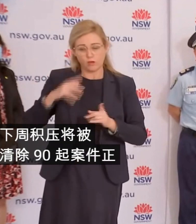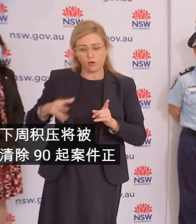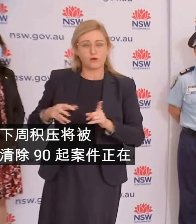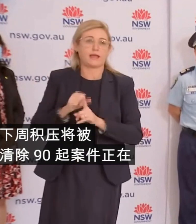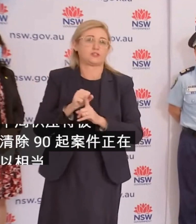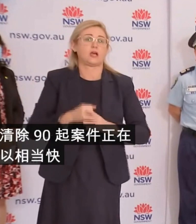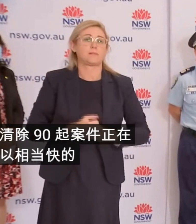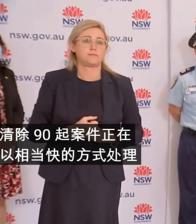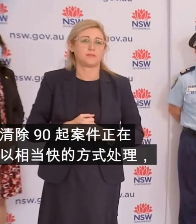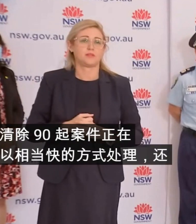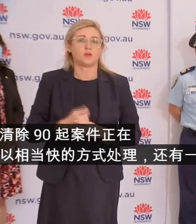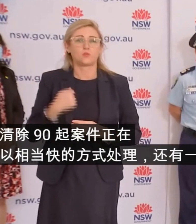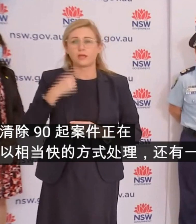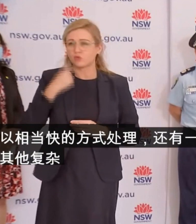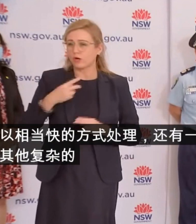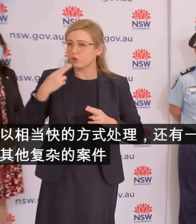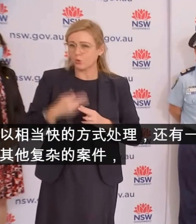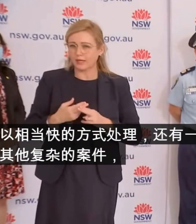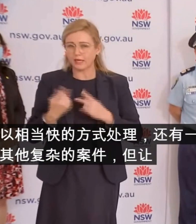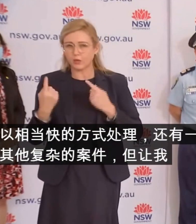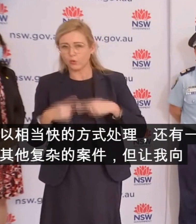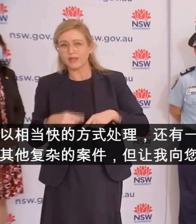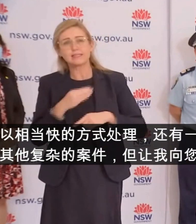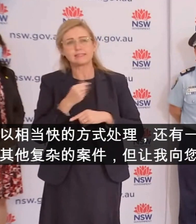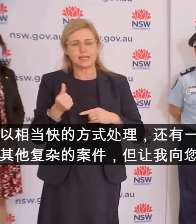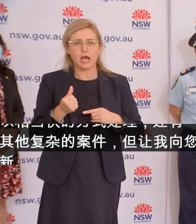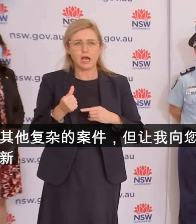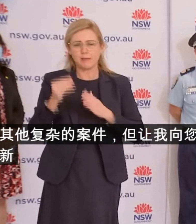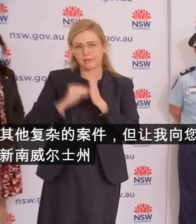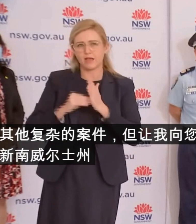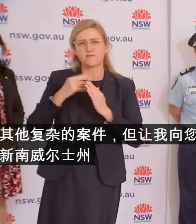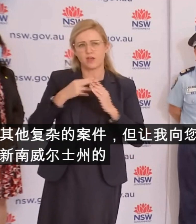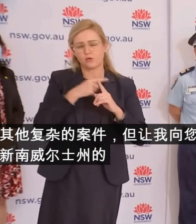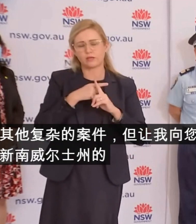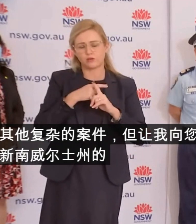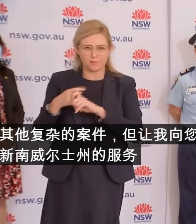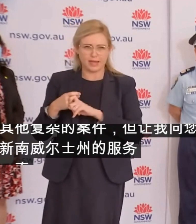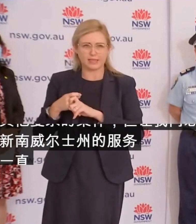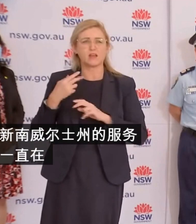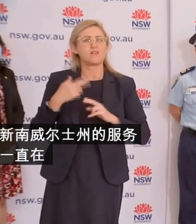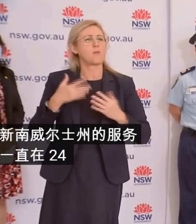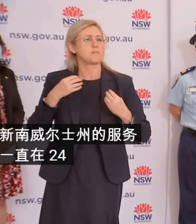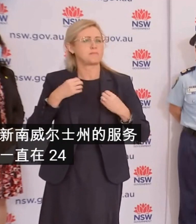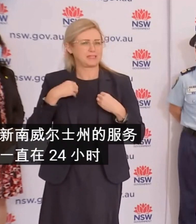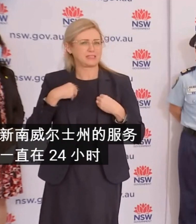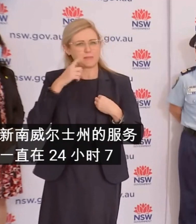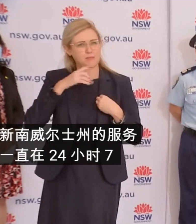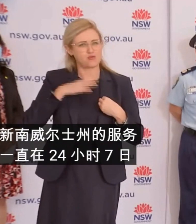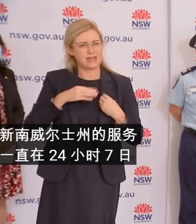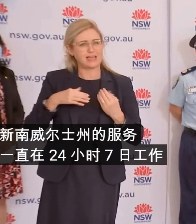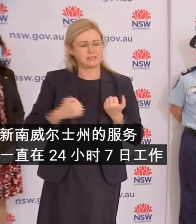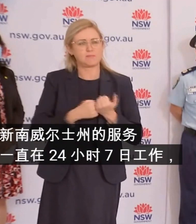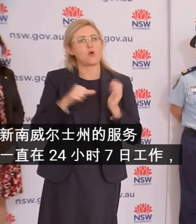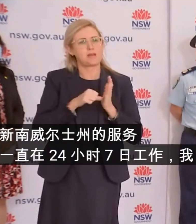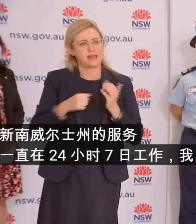cases are being dealt with in quite a quick way. There are some other complex ones, but let me assure you, Service New South Wales has been literally working